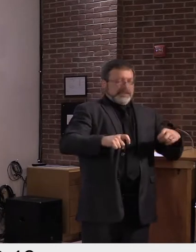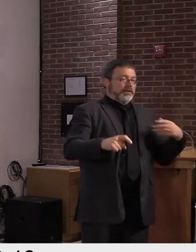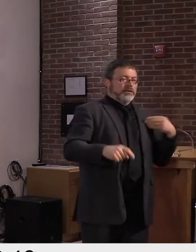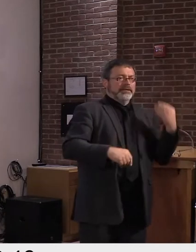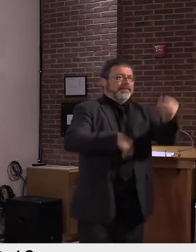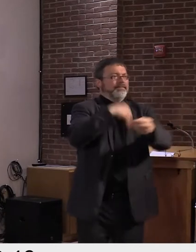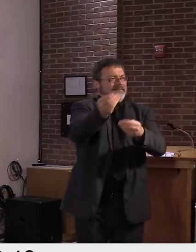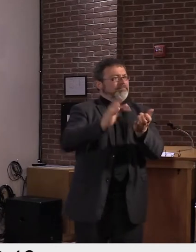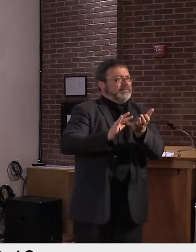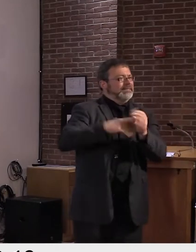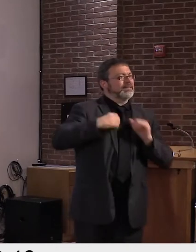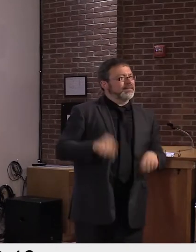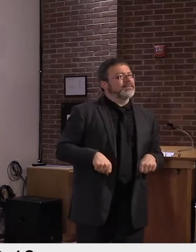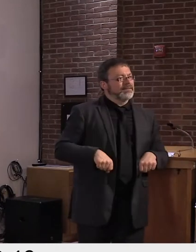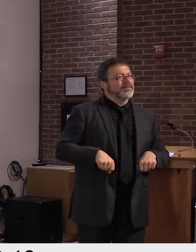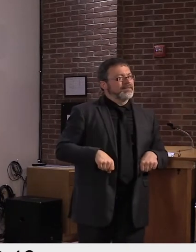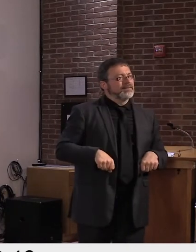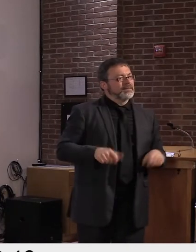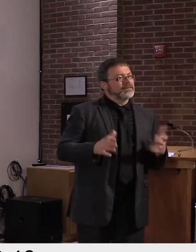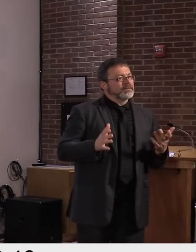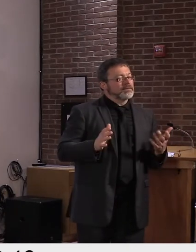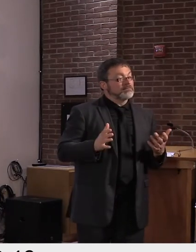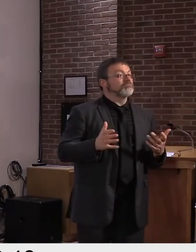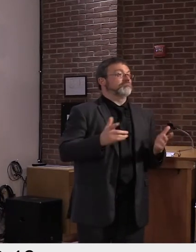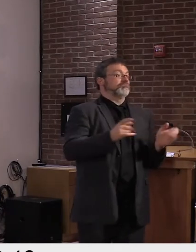at a few press conferences during the pandemic,